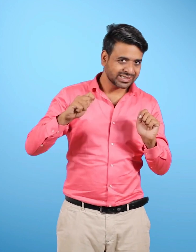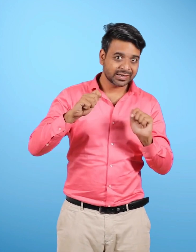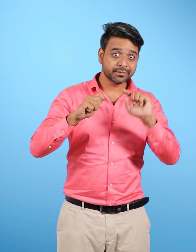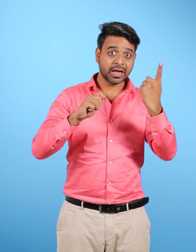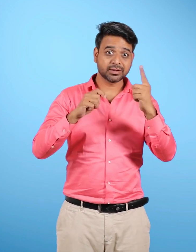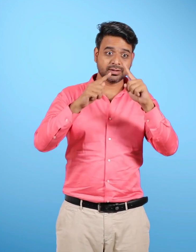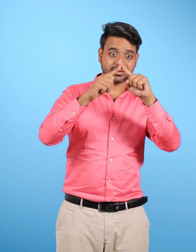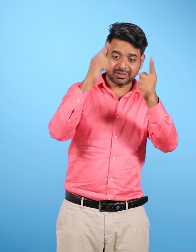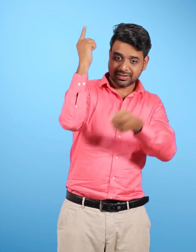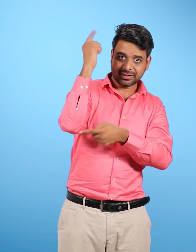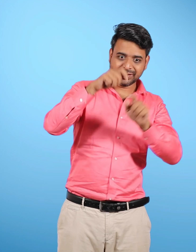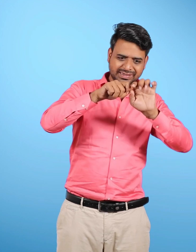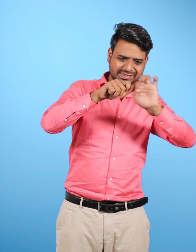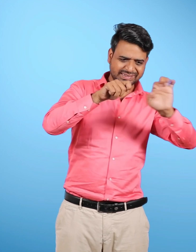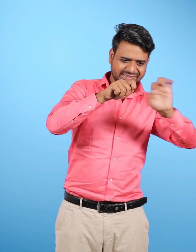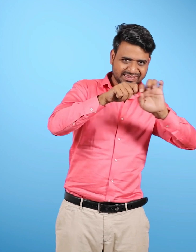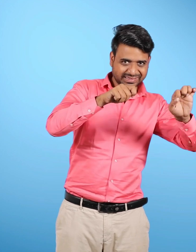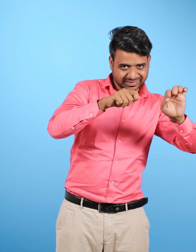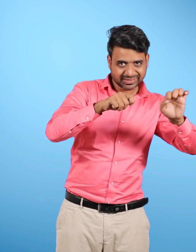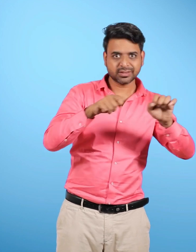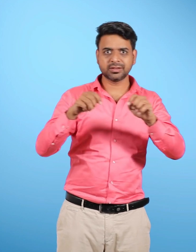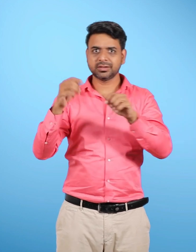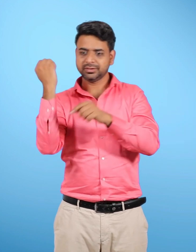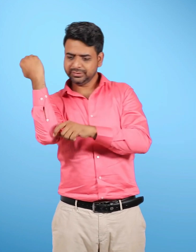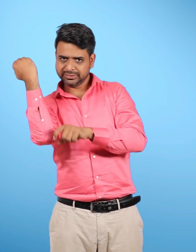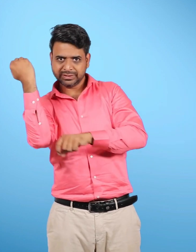covering from each length of wire at the ends.